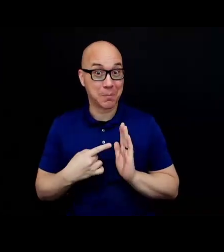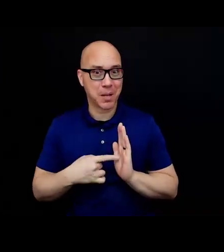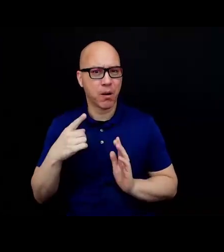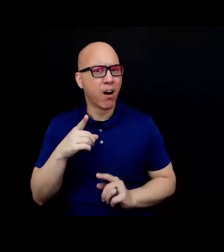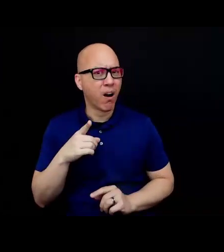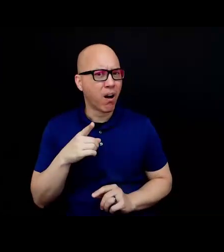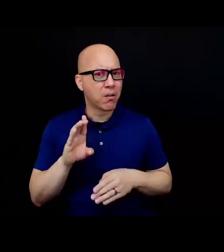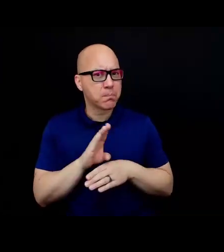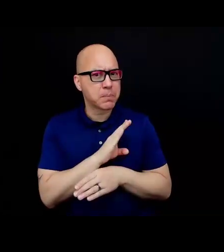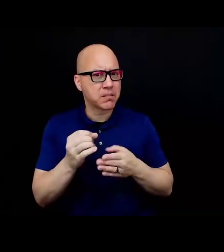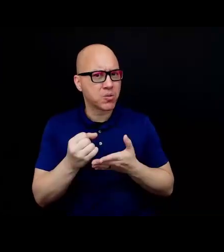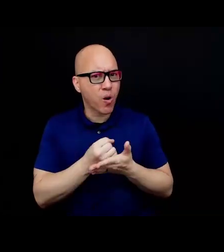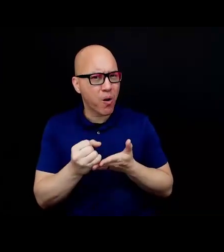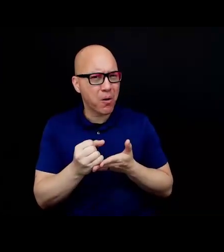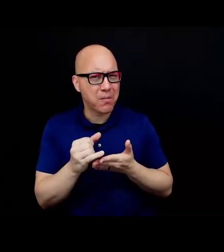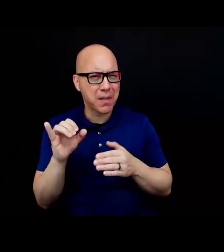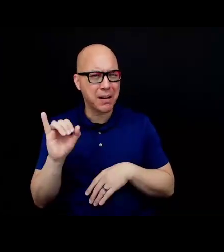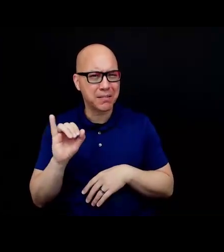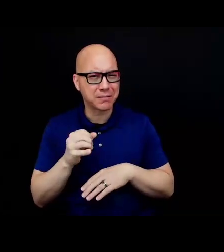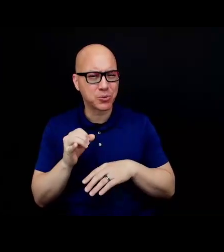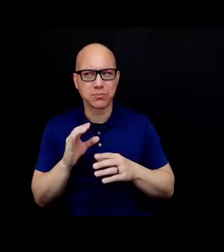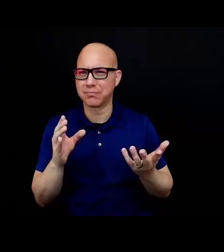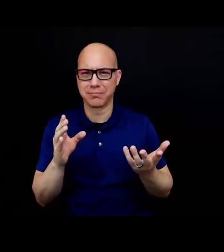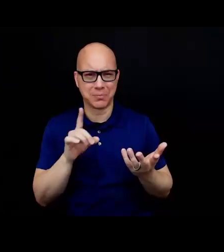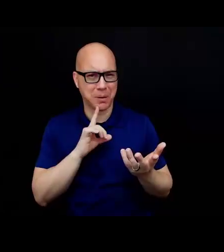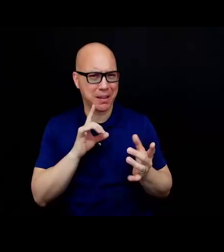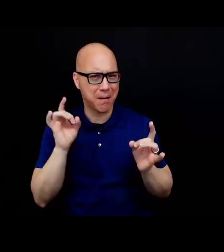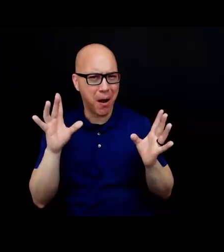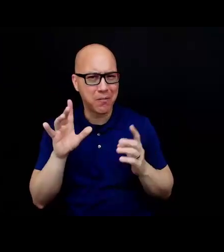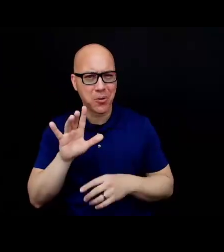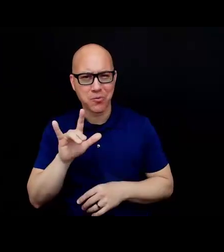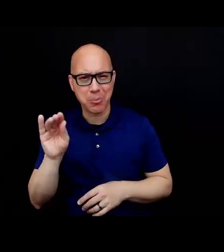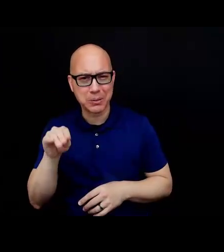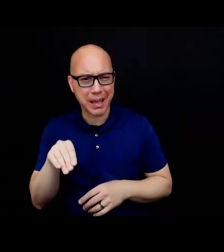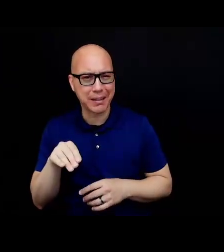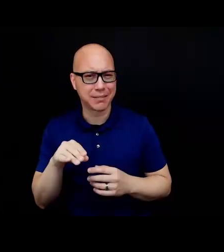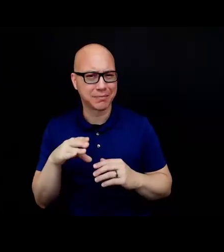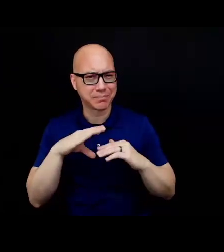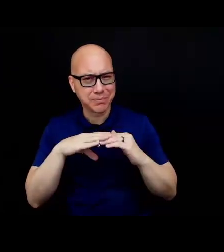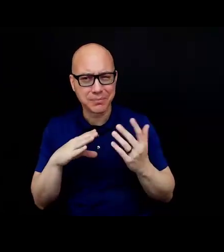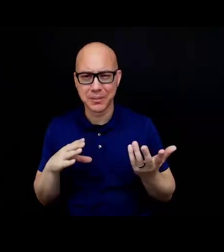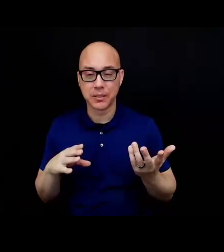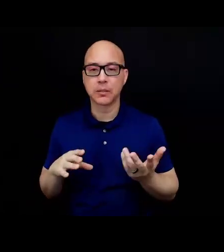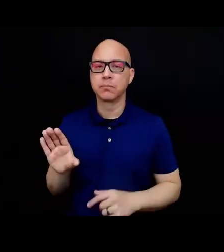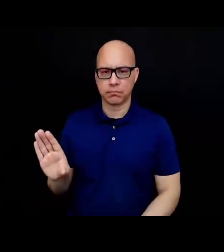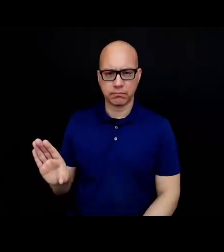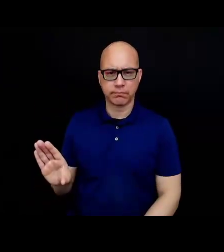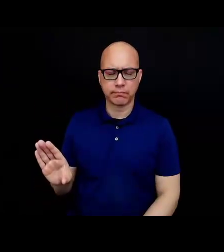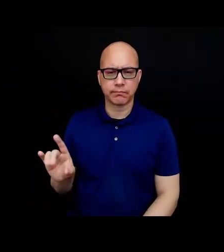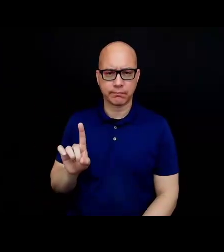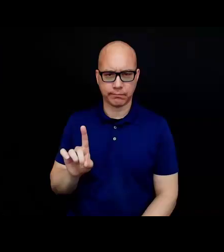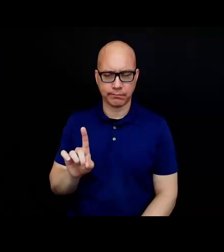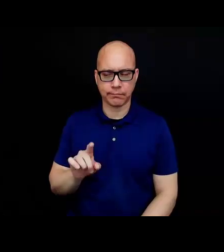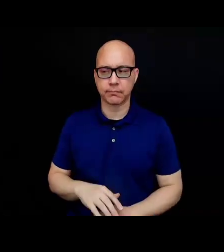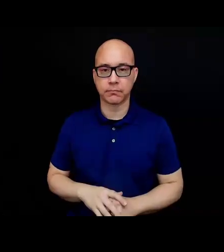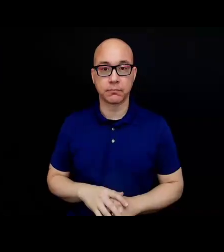Why would you recommend it? Hold on before you crucify me. Just hear me out. There are business credit